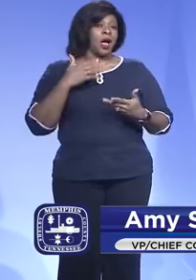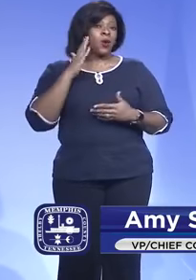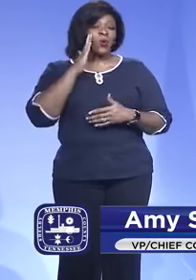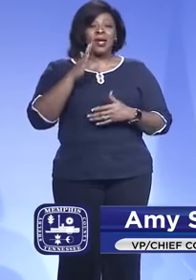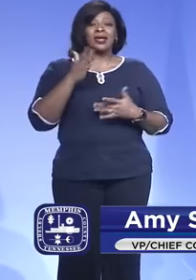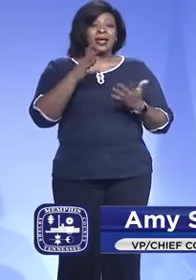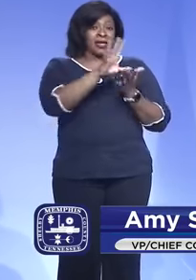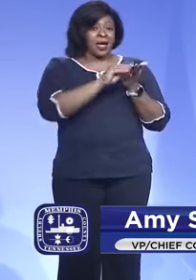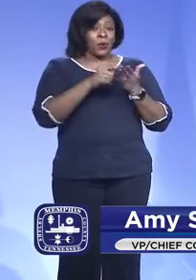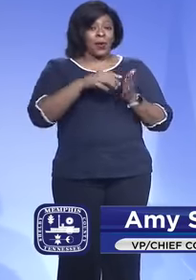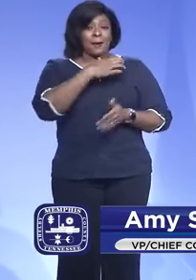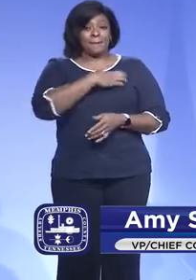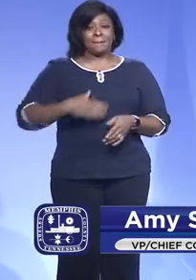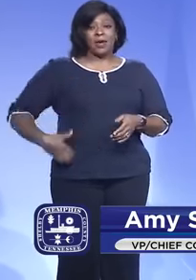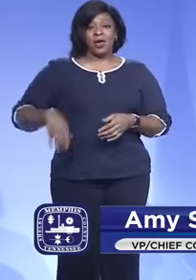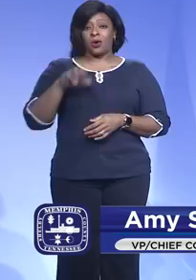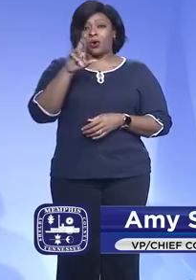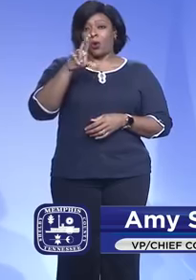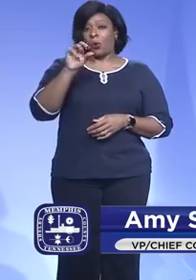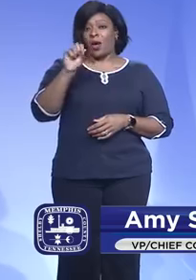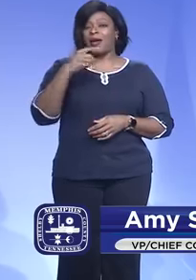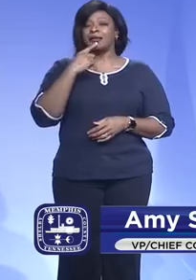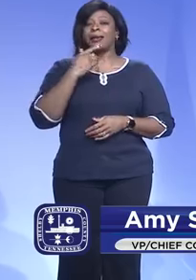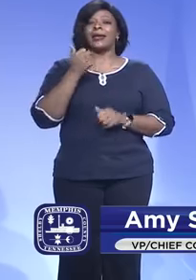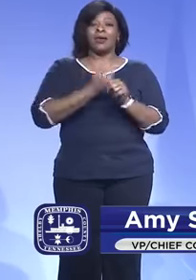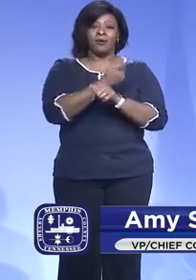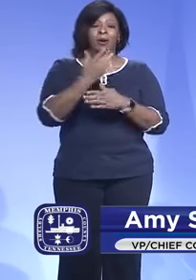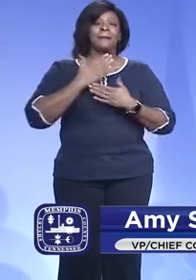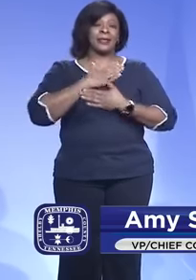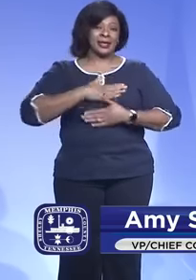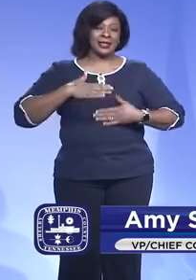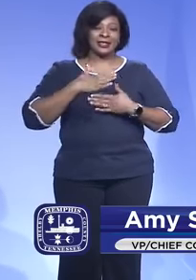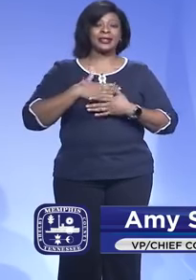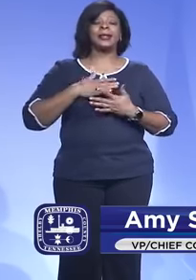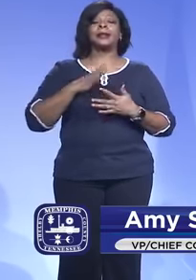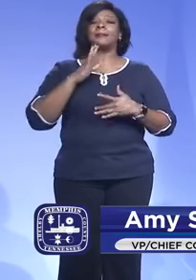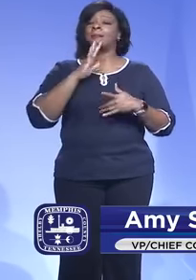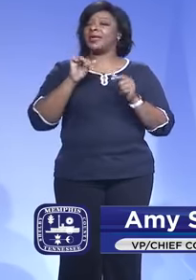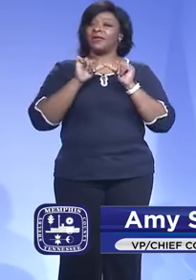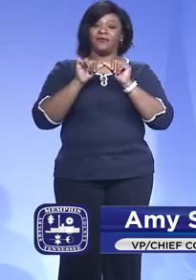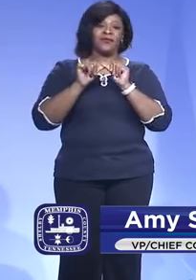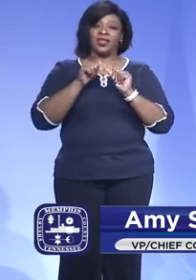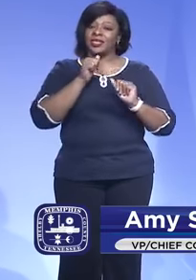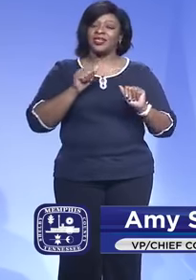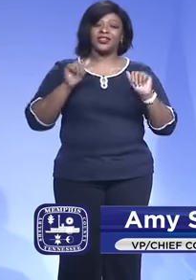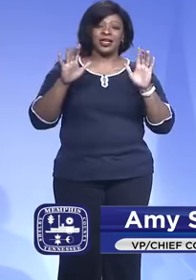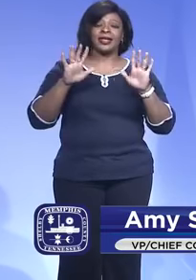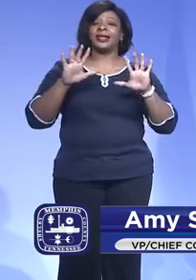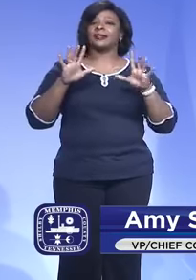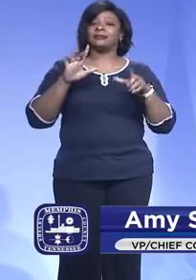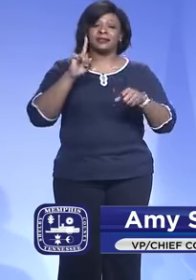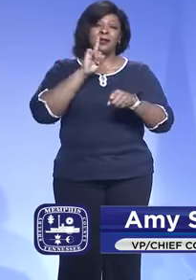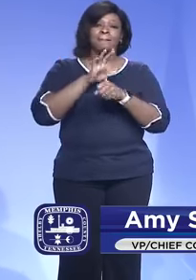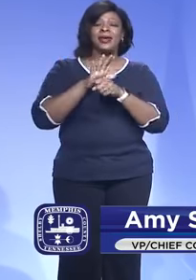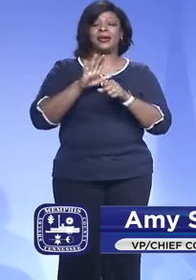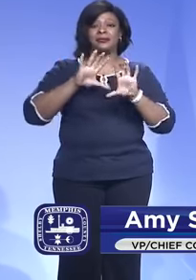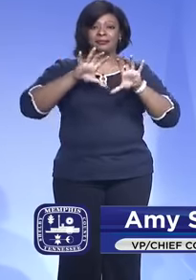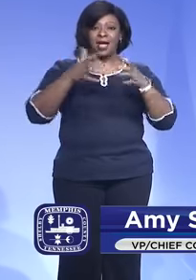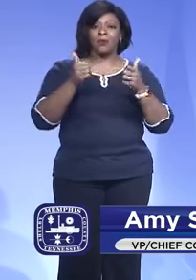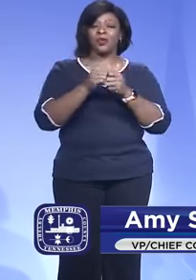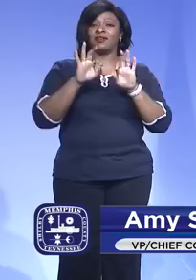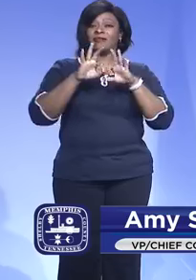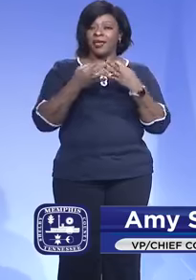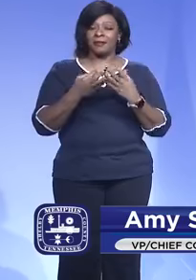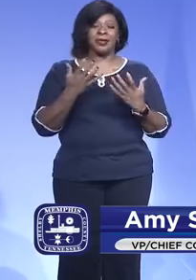to echo what Mayor Rawls said and ask everybody to please be vigilant in gathering with your families. Make sure you're